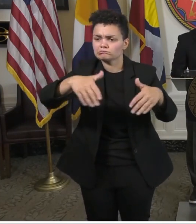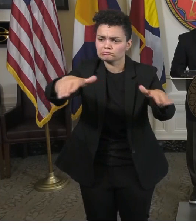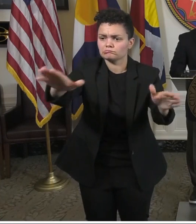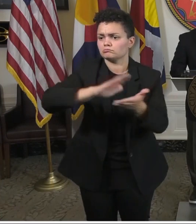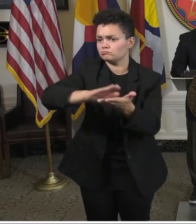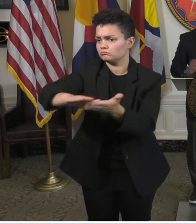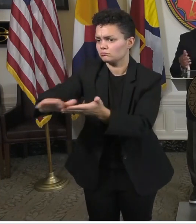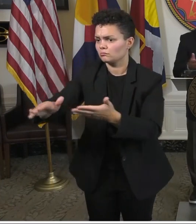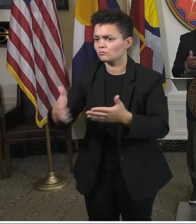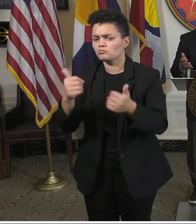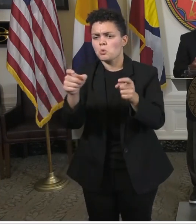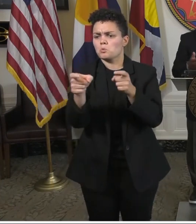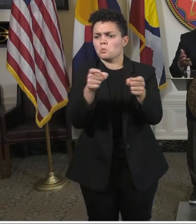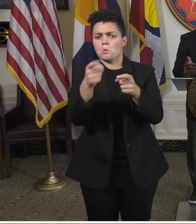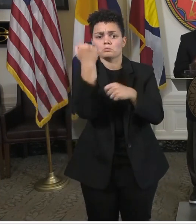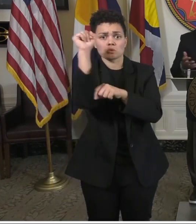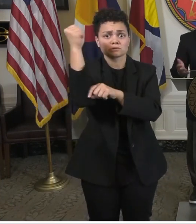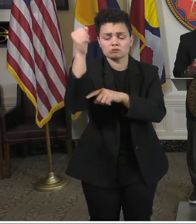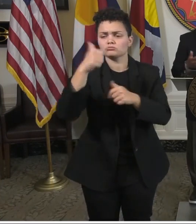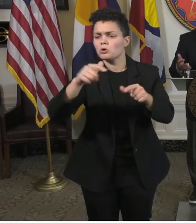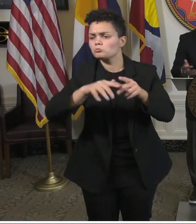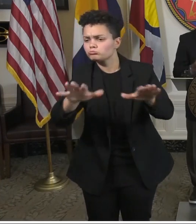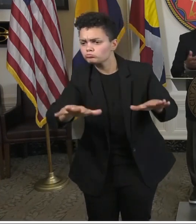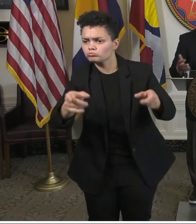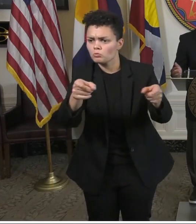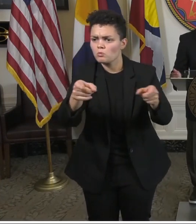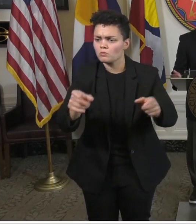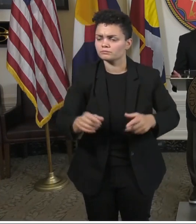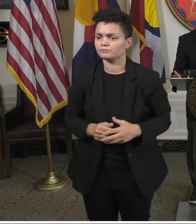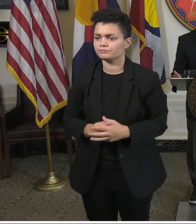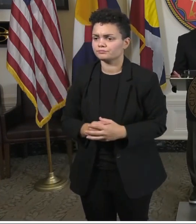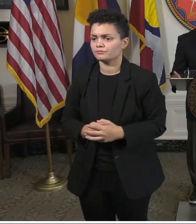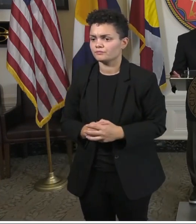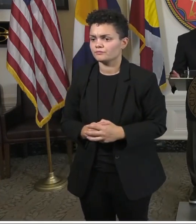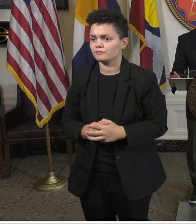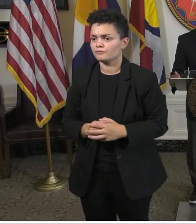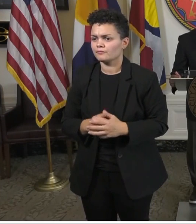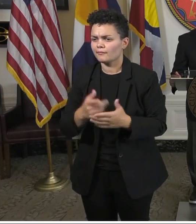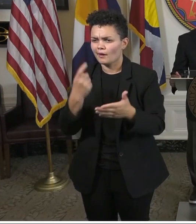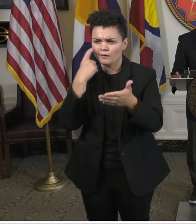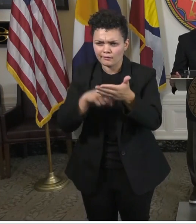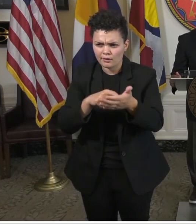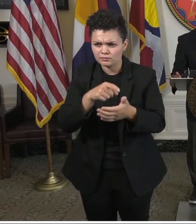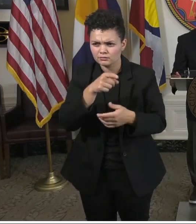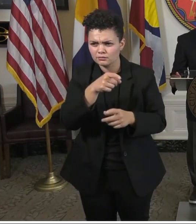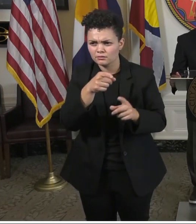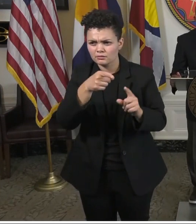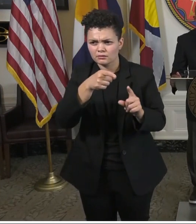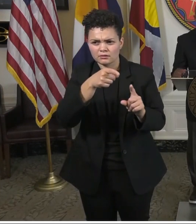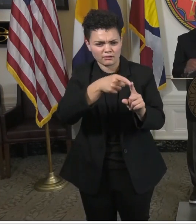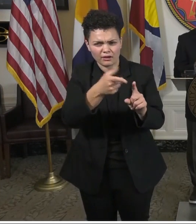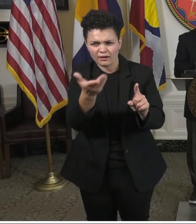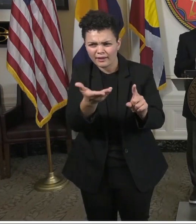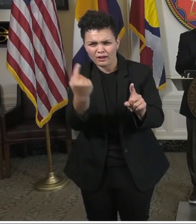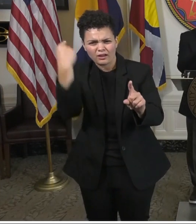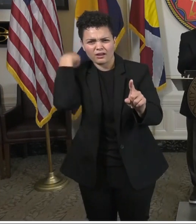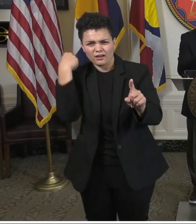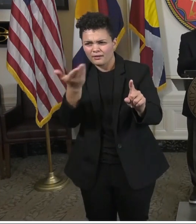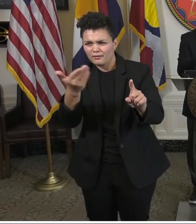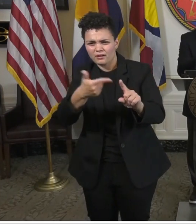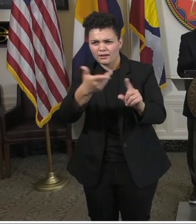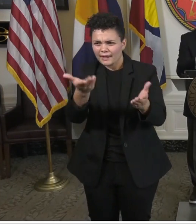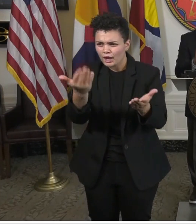they, you see people repeating, and or at least they recognize folks from these events. And so it would not surprise